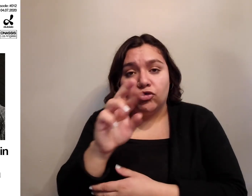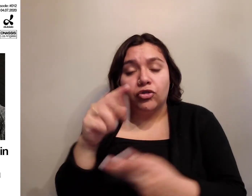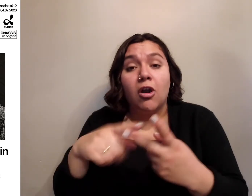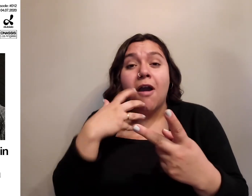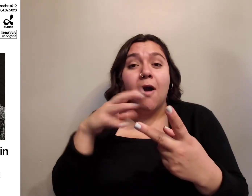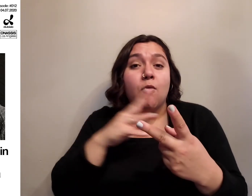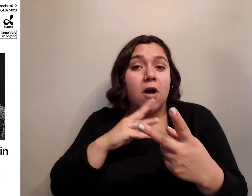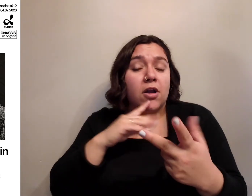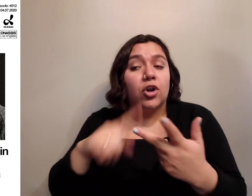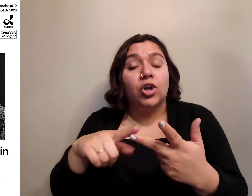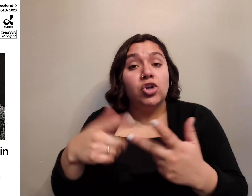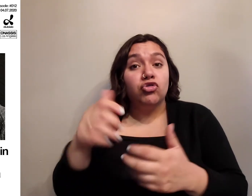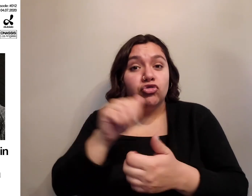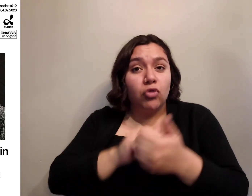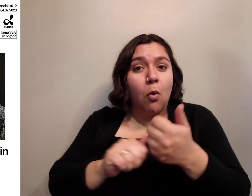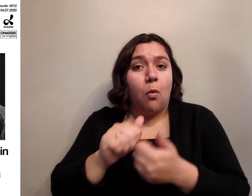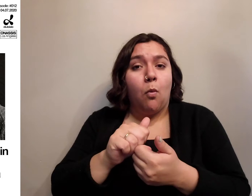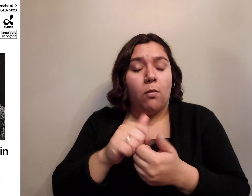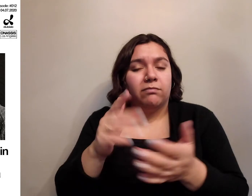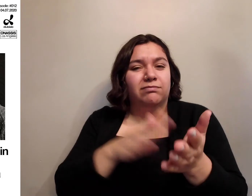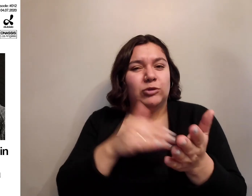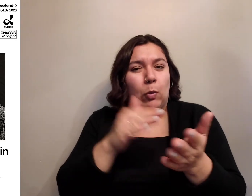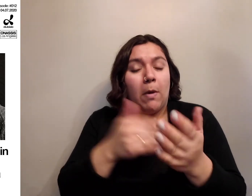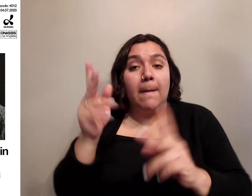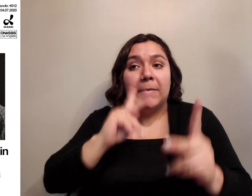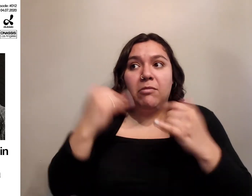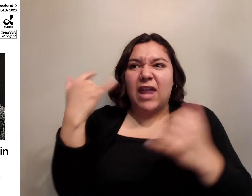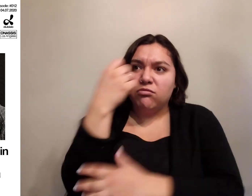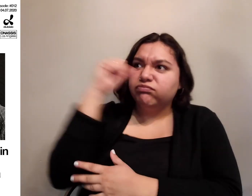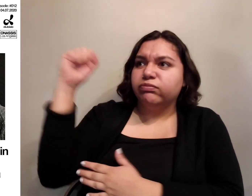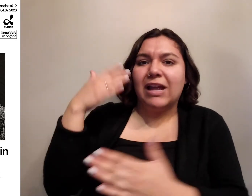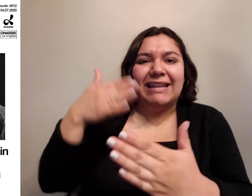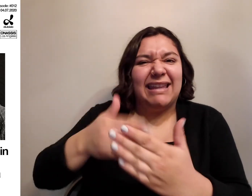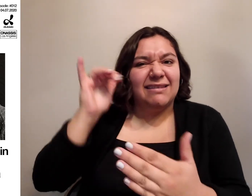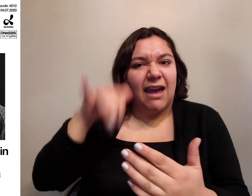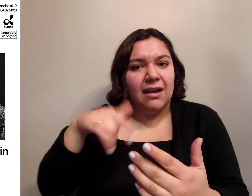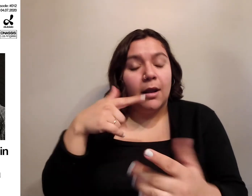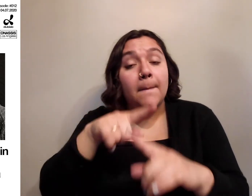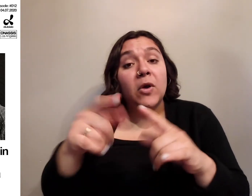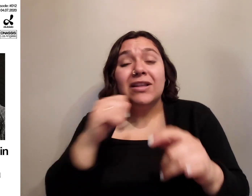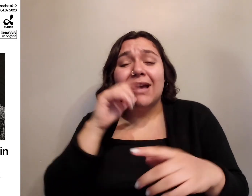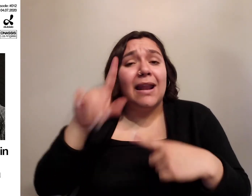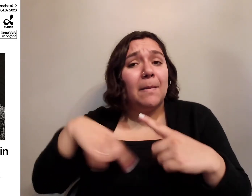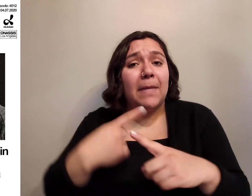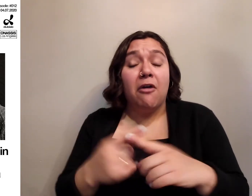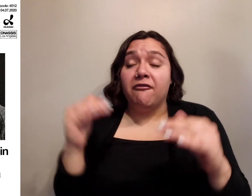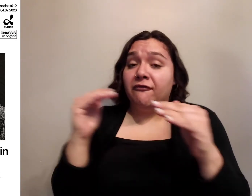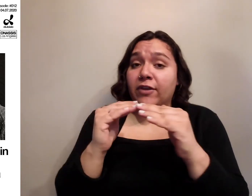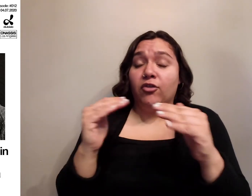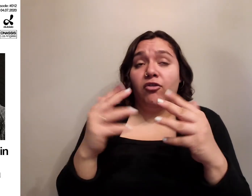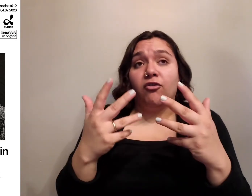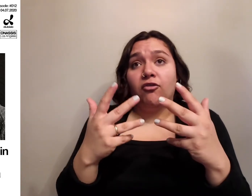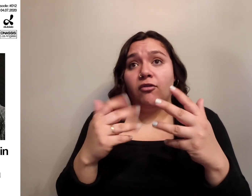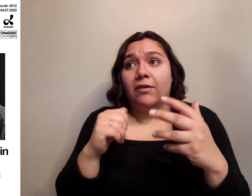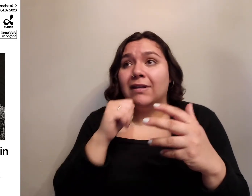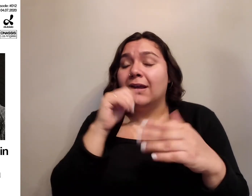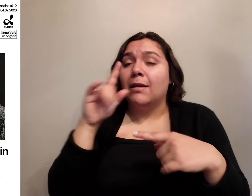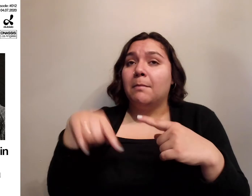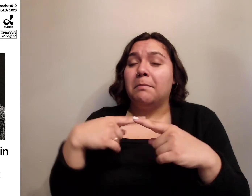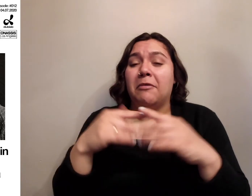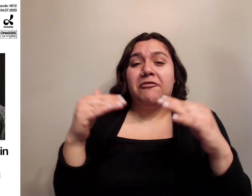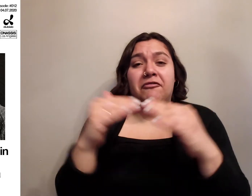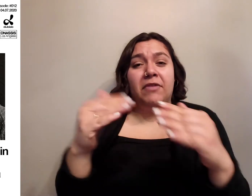People have erupted in protest against this. And this isn't just about their